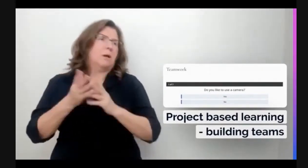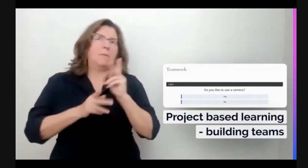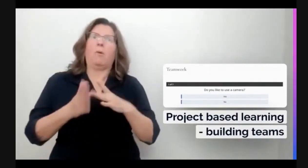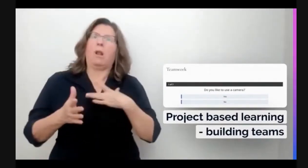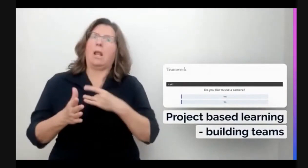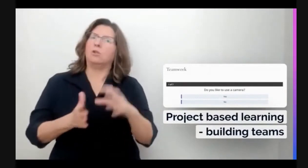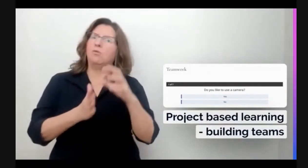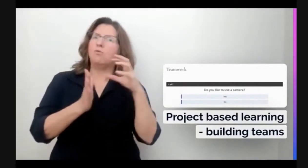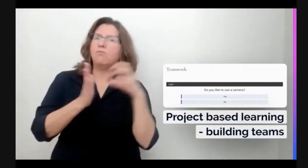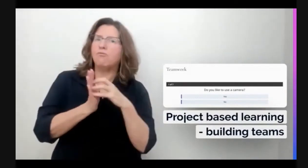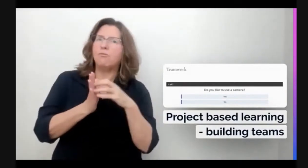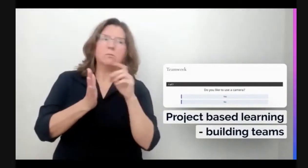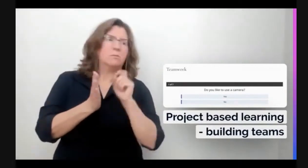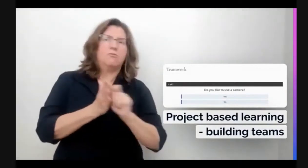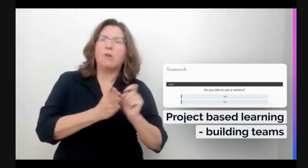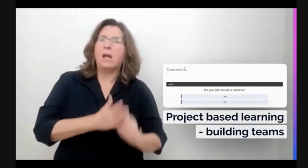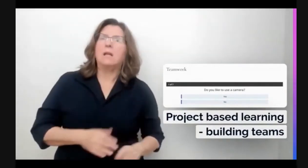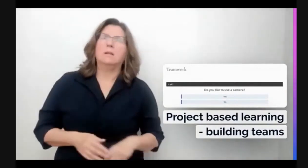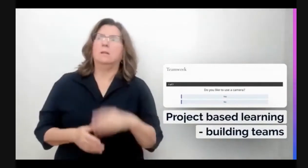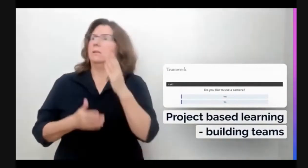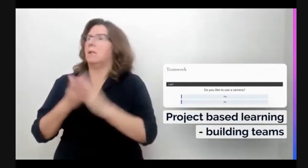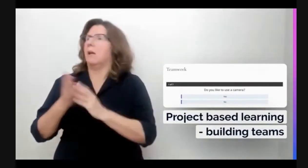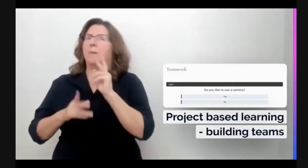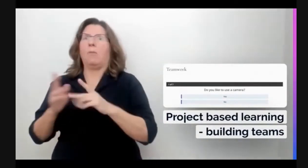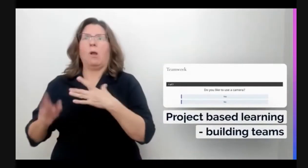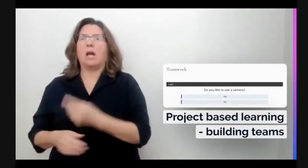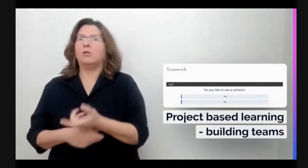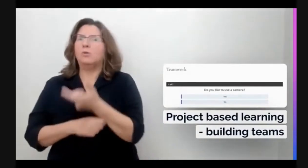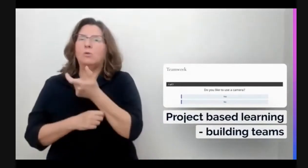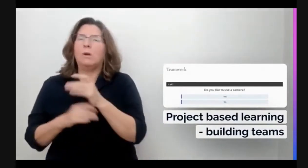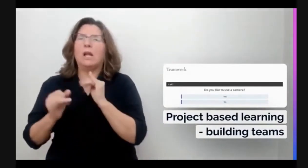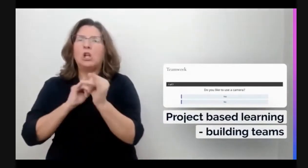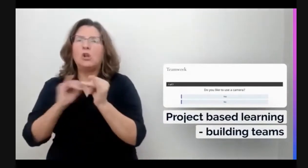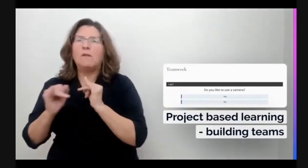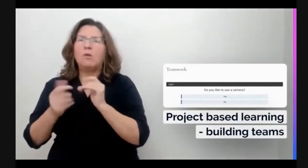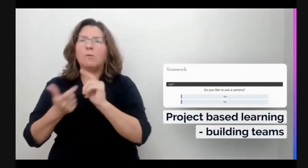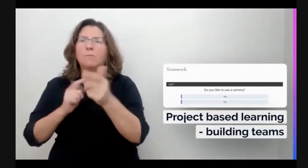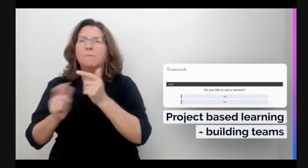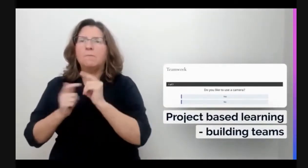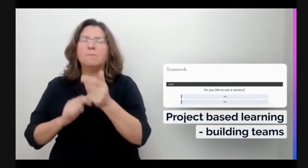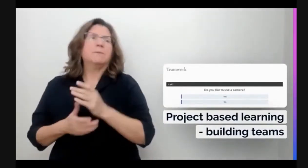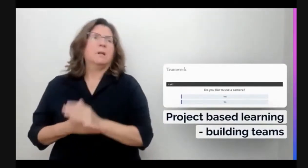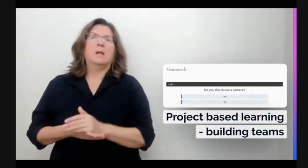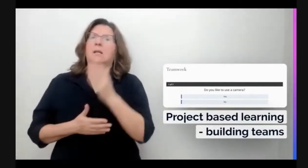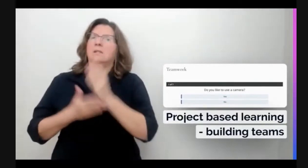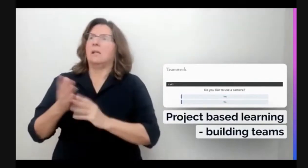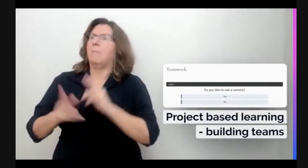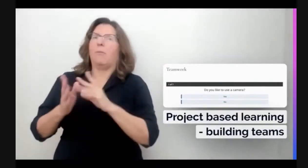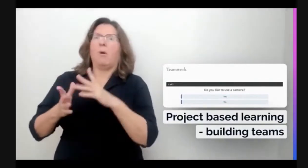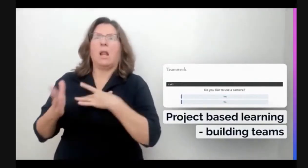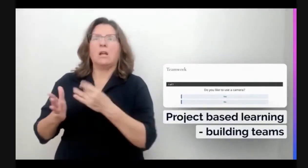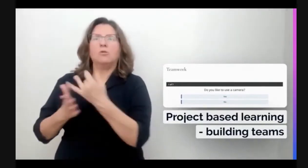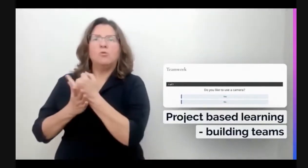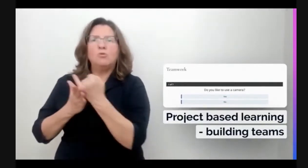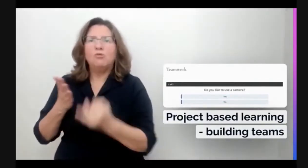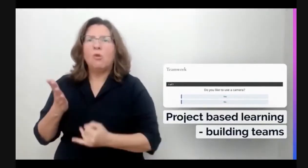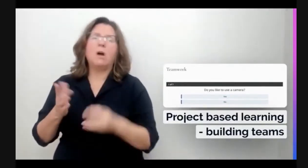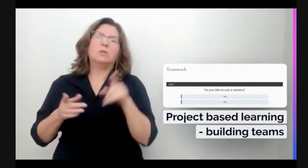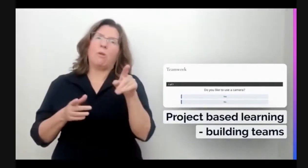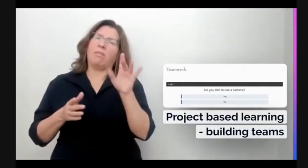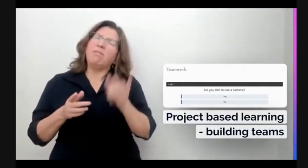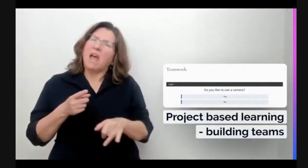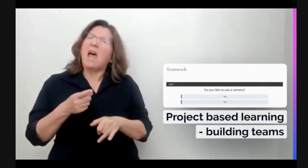of the team wish to contribute to the project? Some may like to use cameras. Some may like to do the writing. Maybe some like to